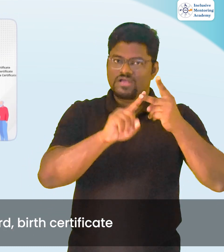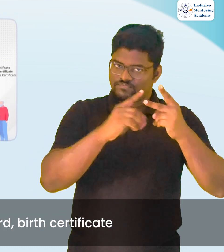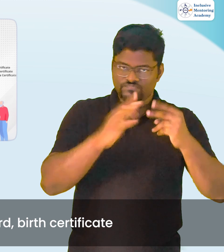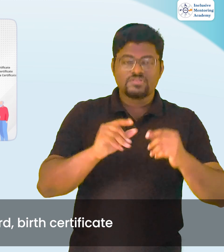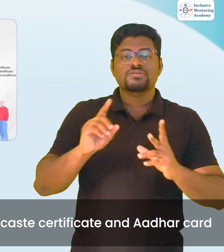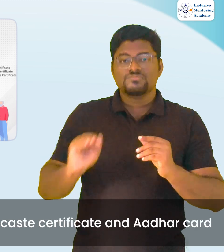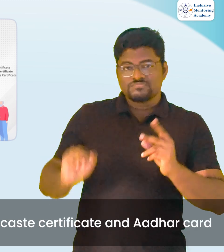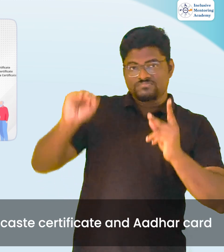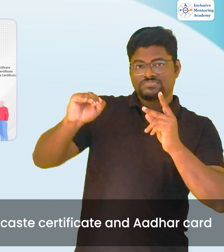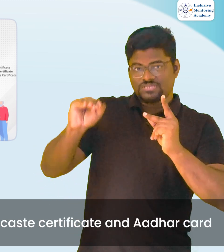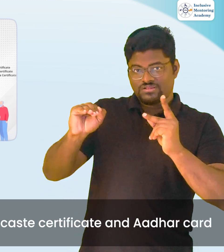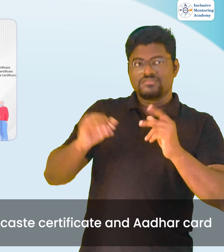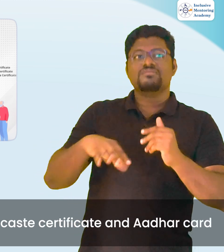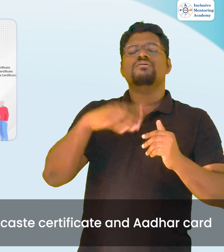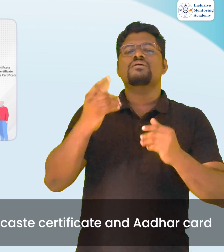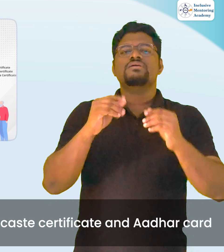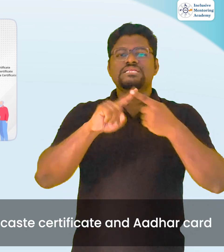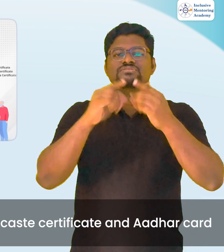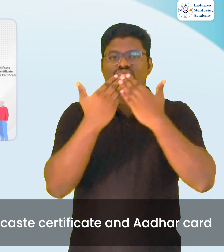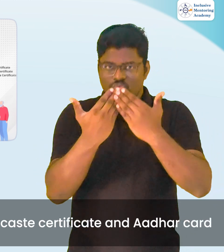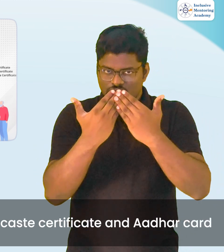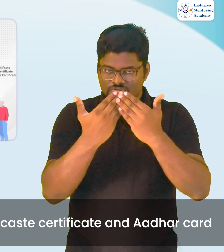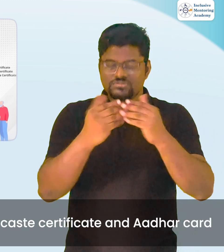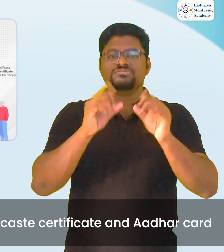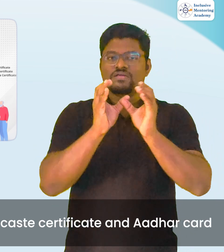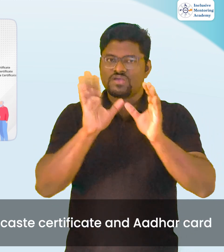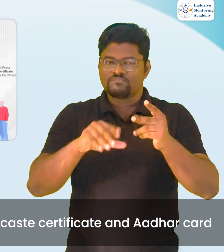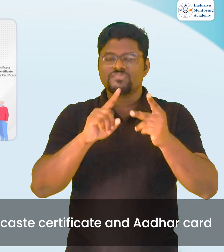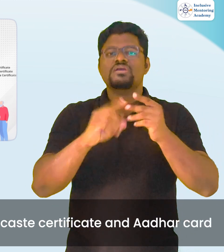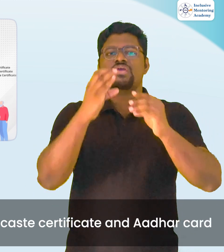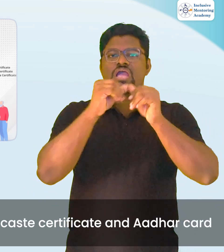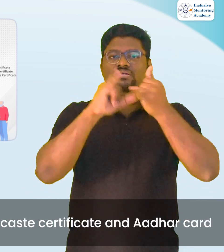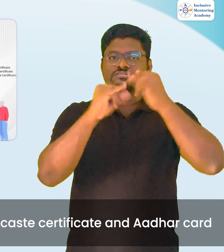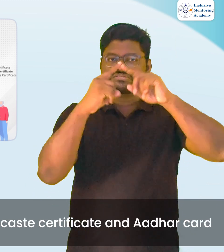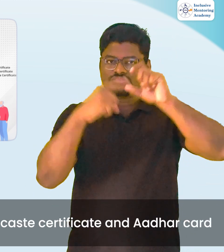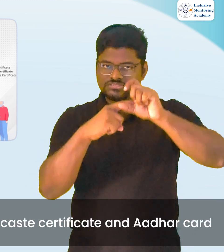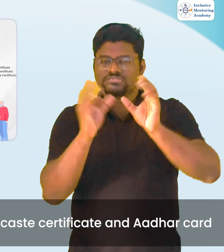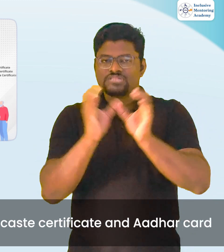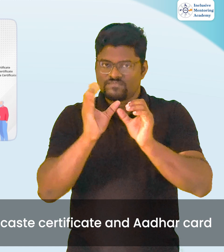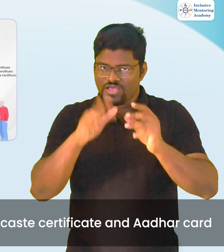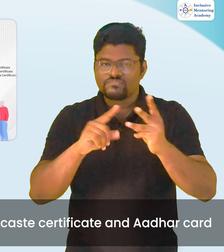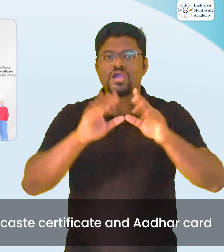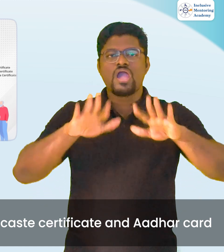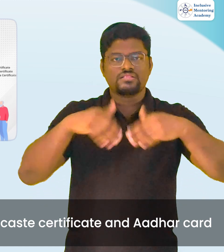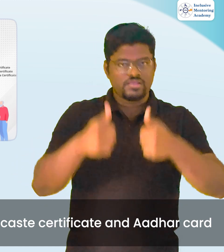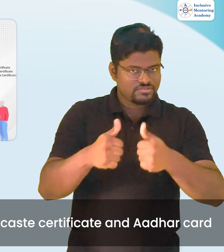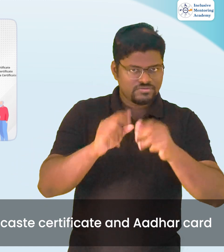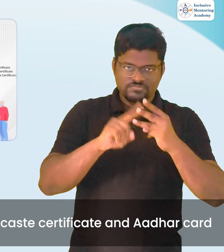certificate. Number 2. Teenage, education certificate, caste certificate and Aadhaar card.